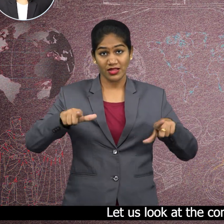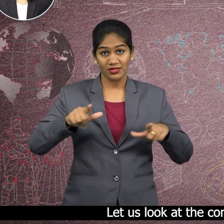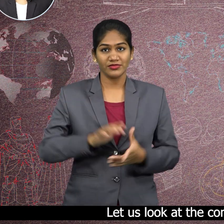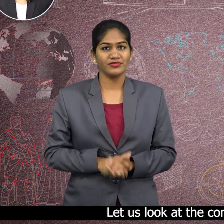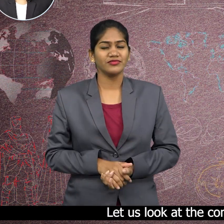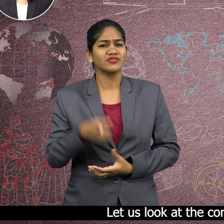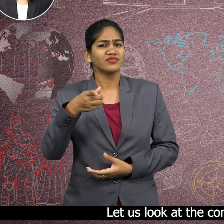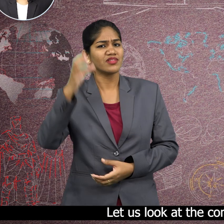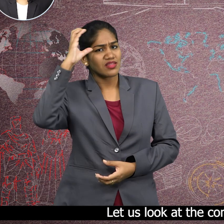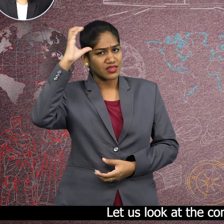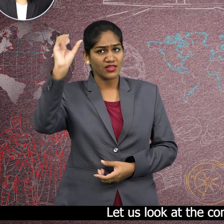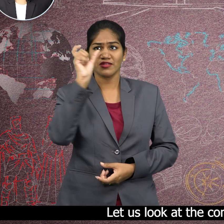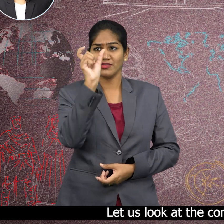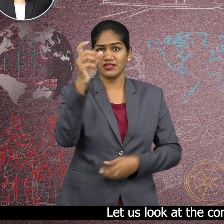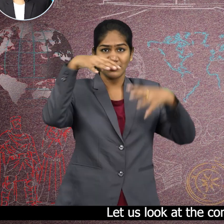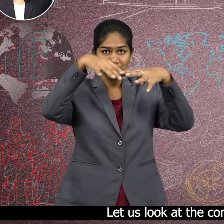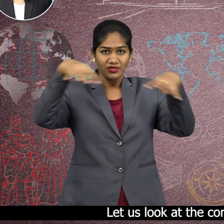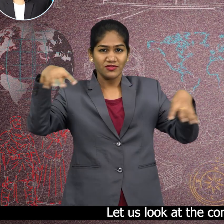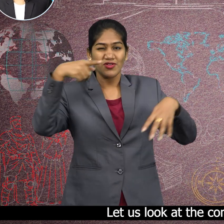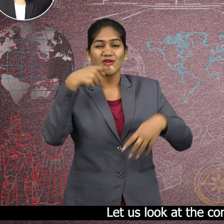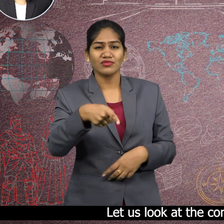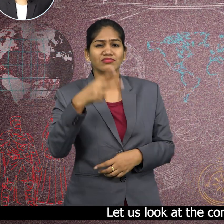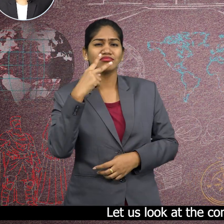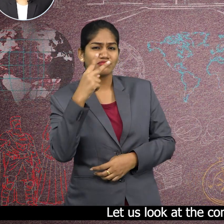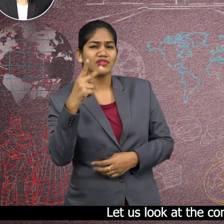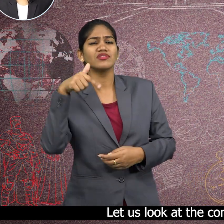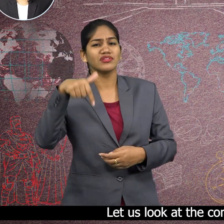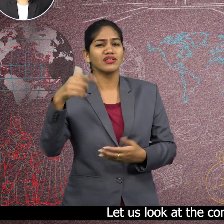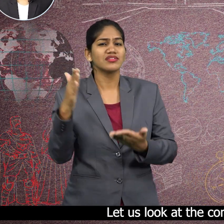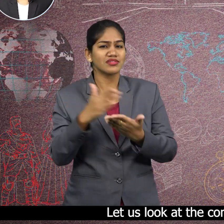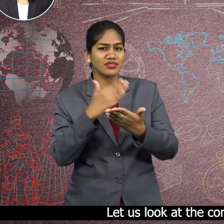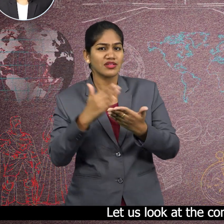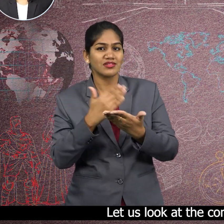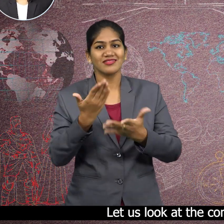Let us look at the concept map for this lesson.